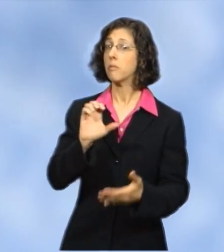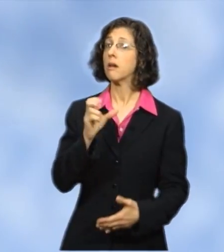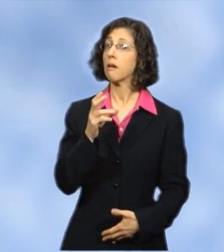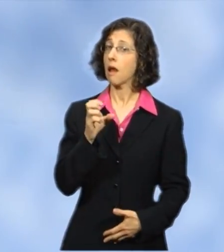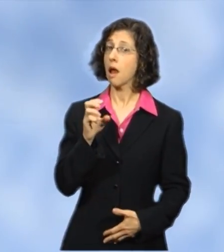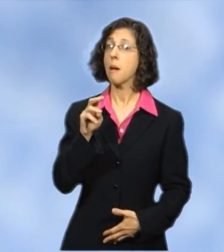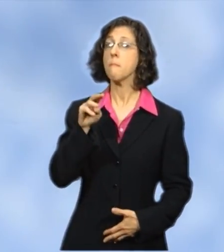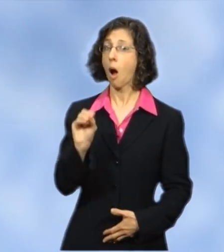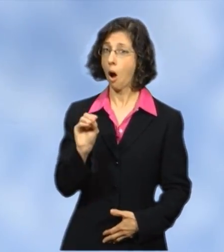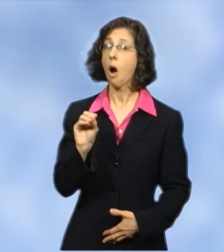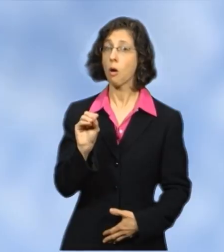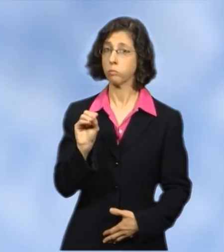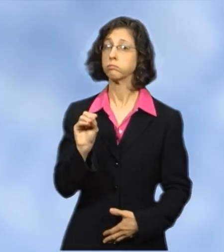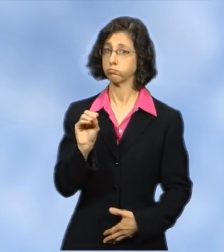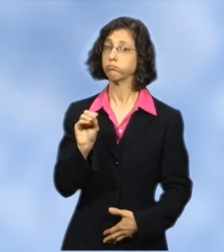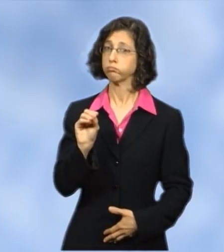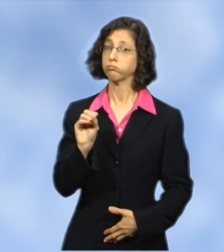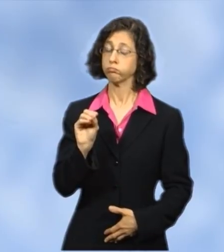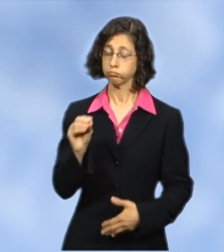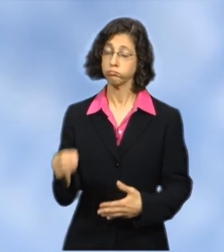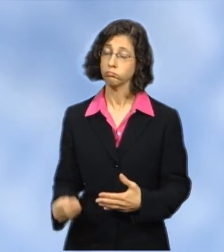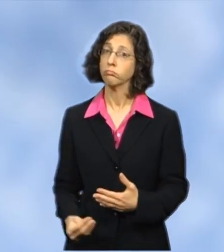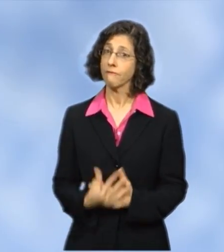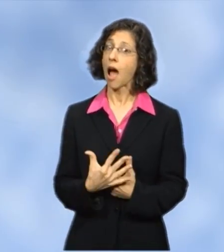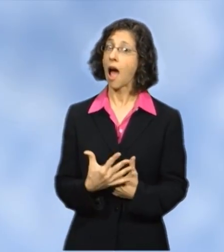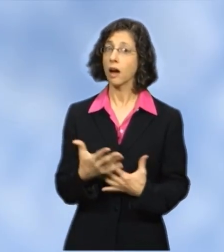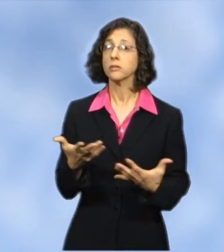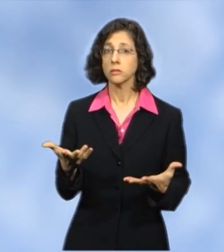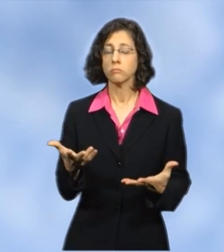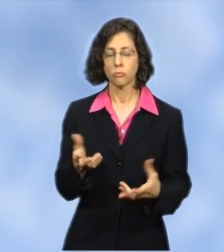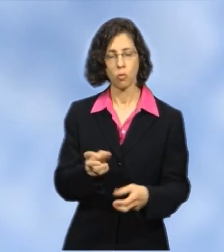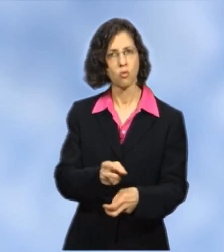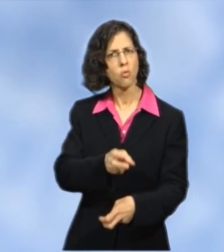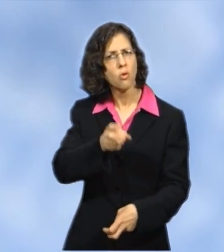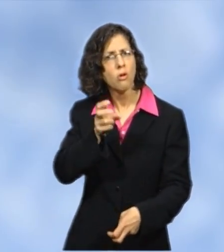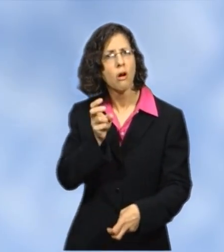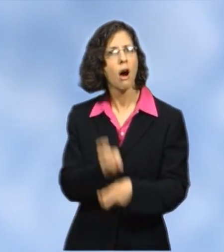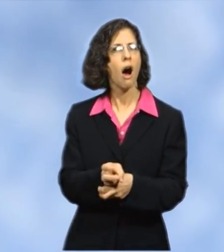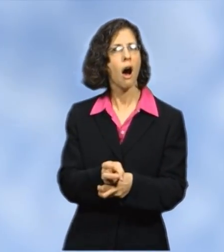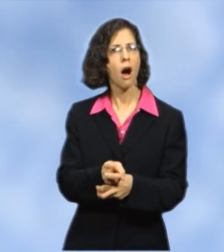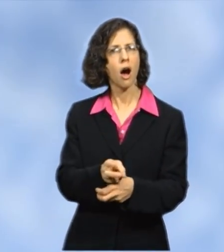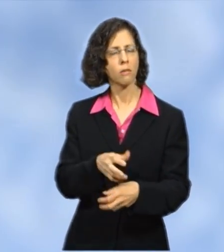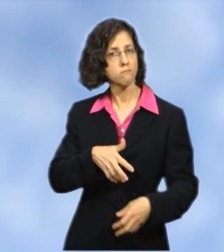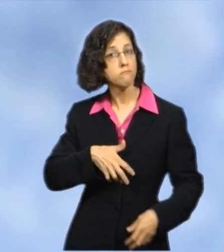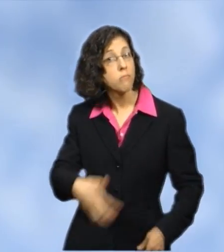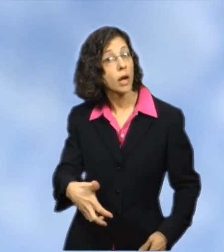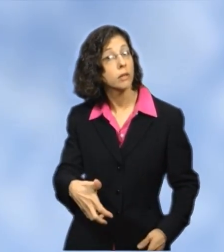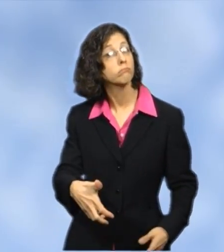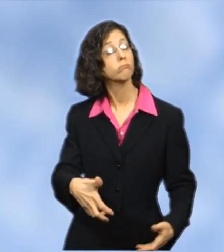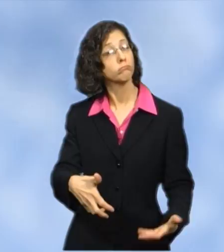Certain chemotherapies can make it difficult for a woman to become pregnant,